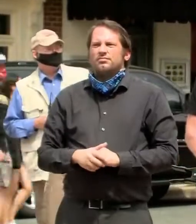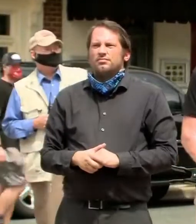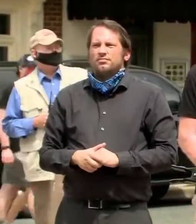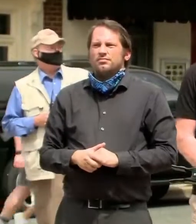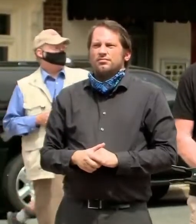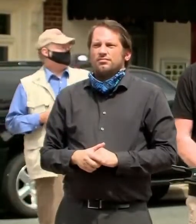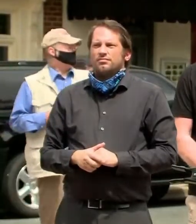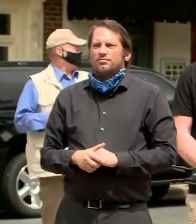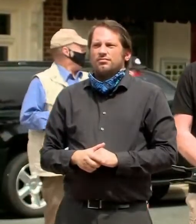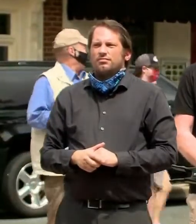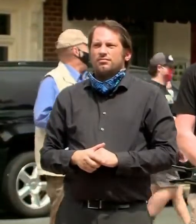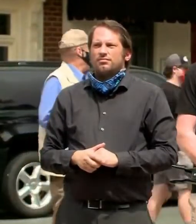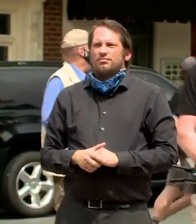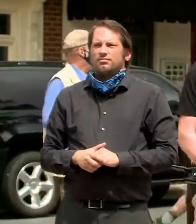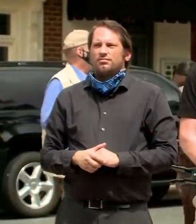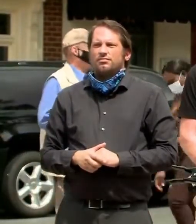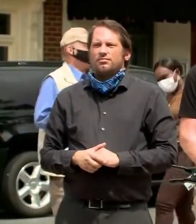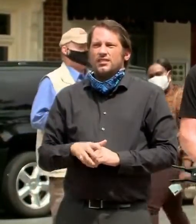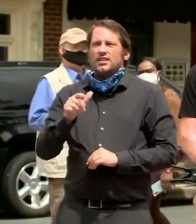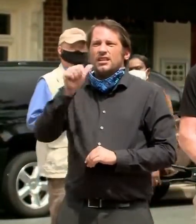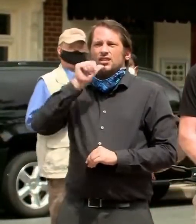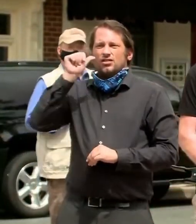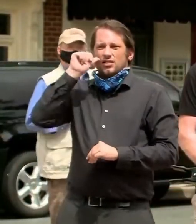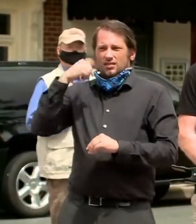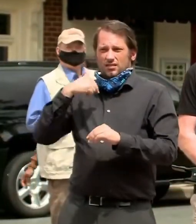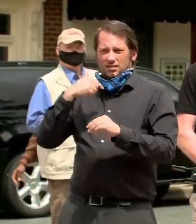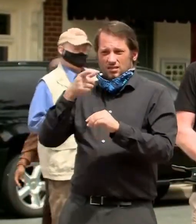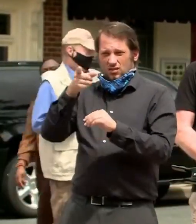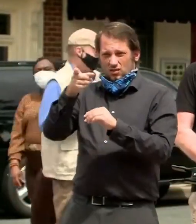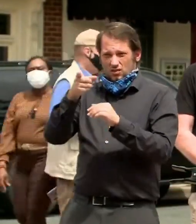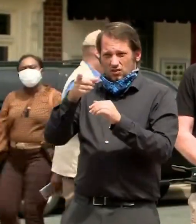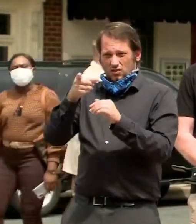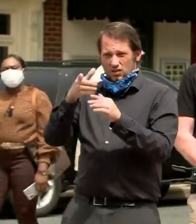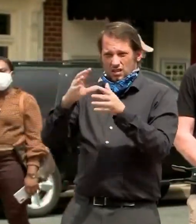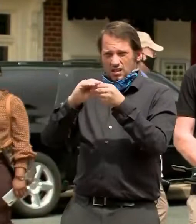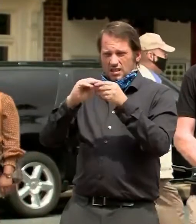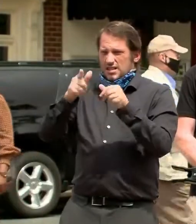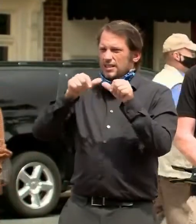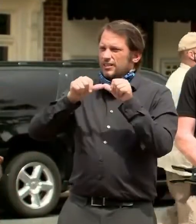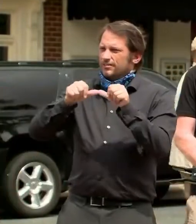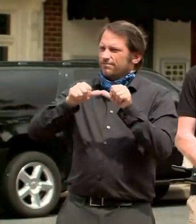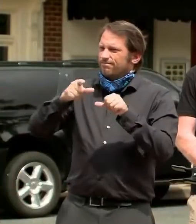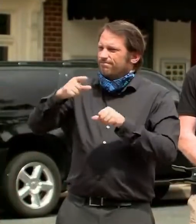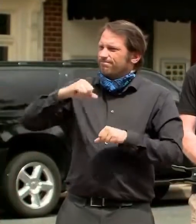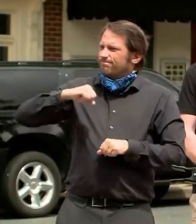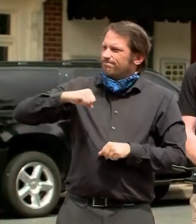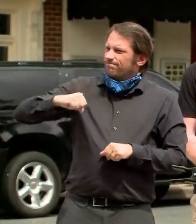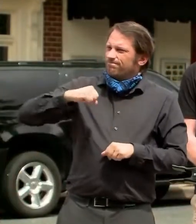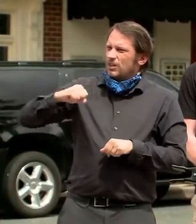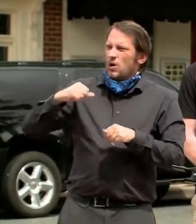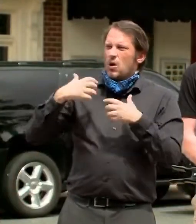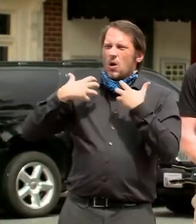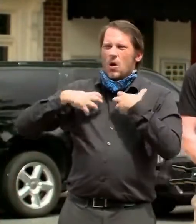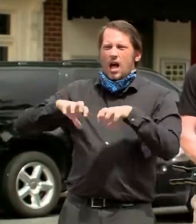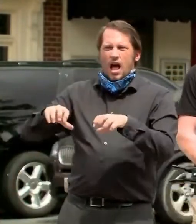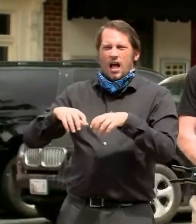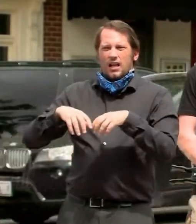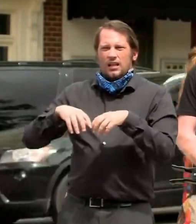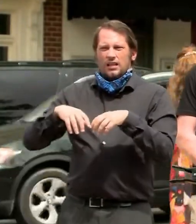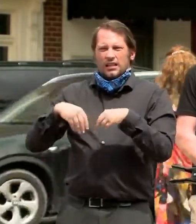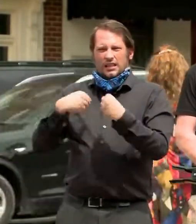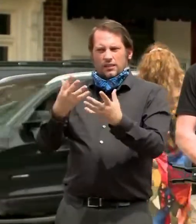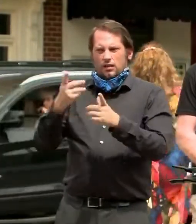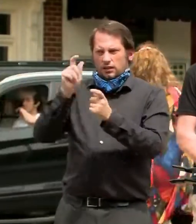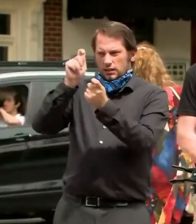When we spoke, you resisted repeatedly naming a date. Now right. You have. I was at the